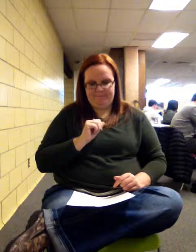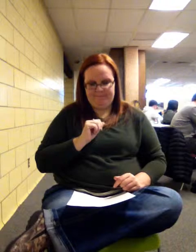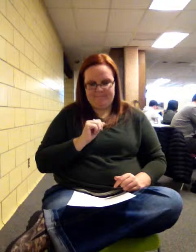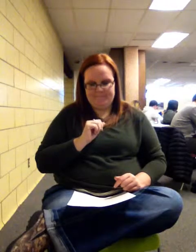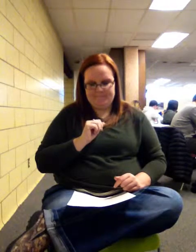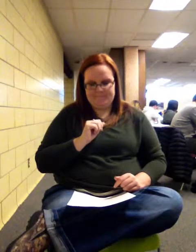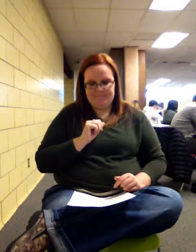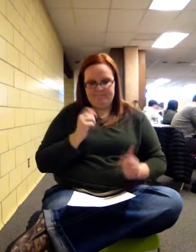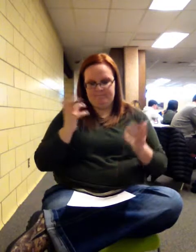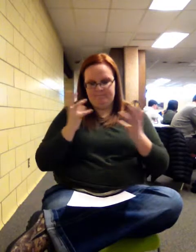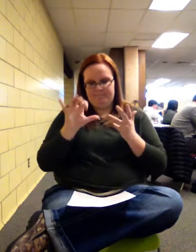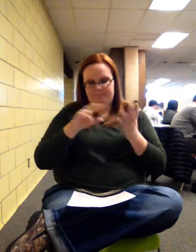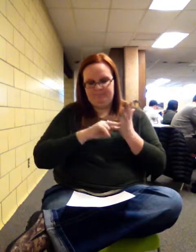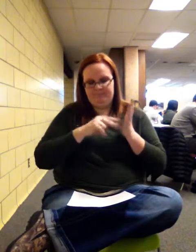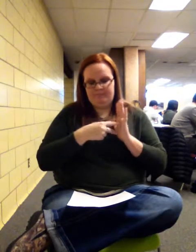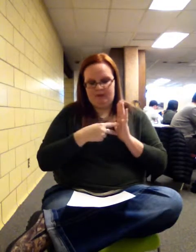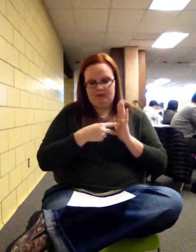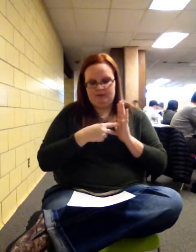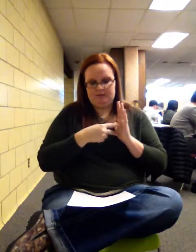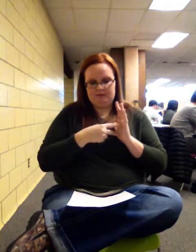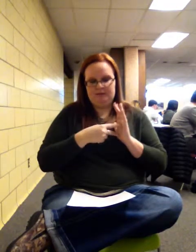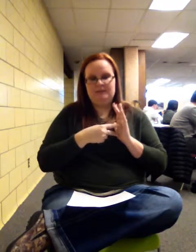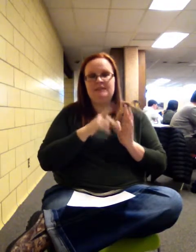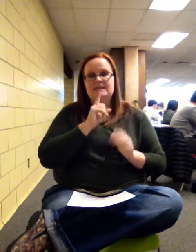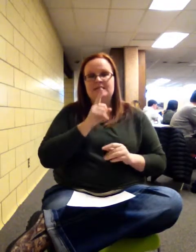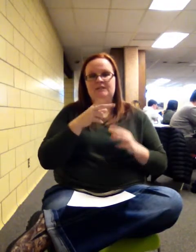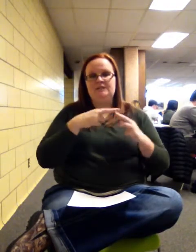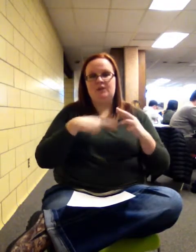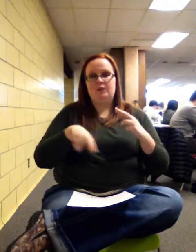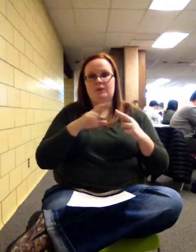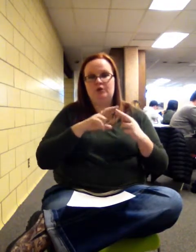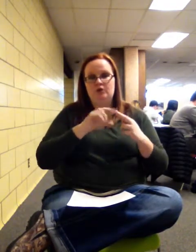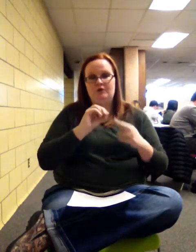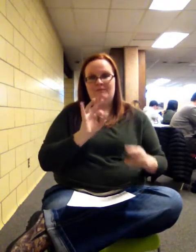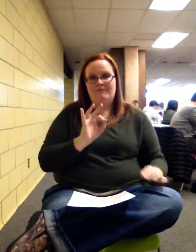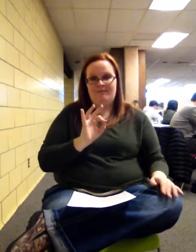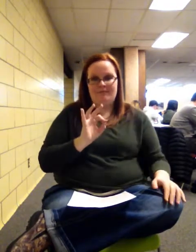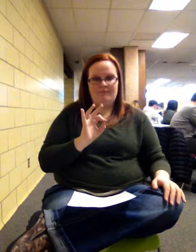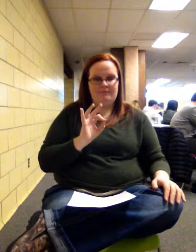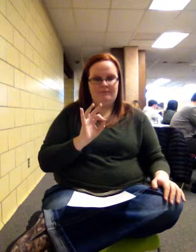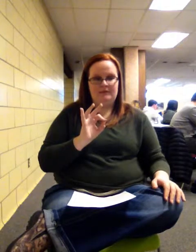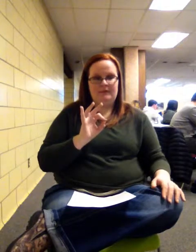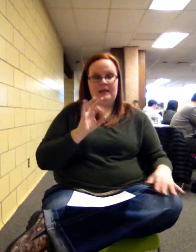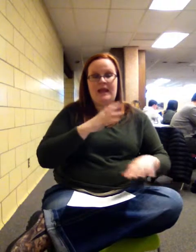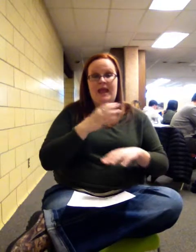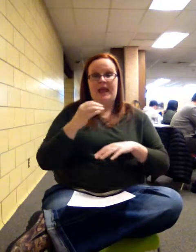What risk-free means is the return of and on your